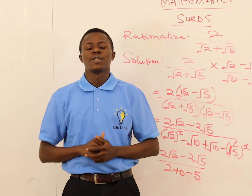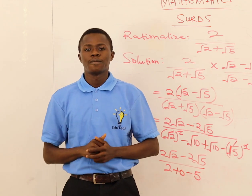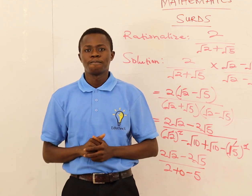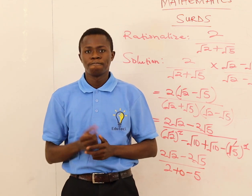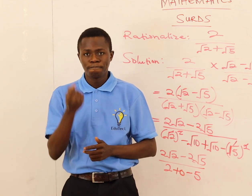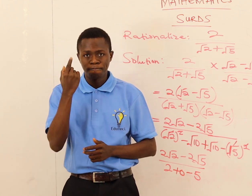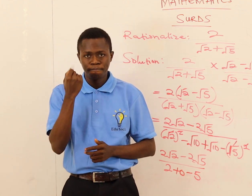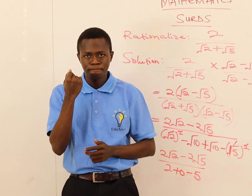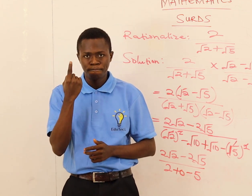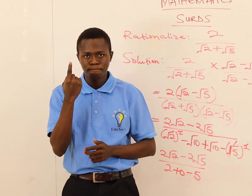So